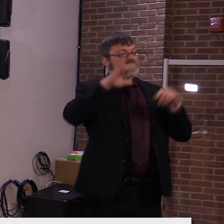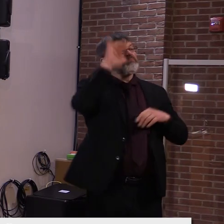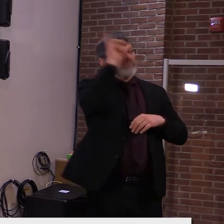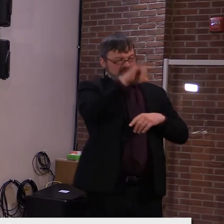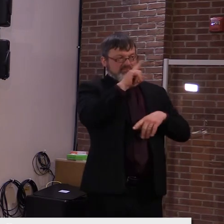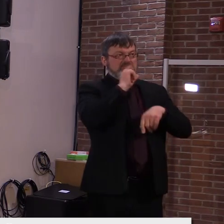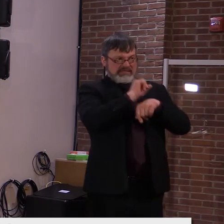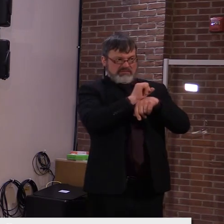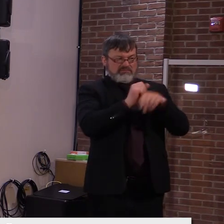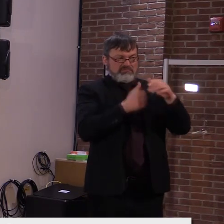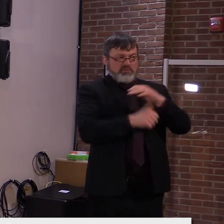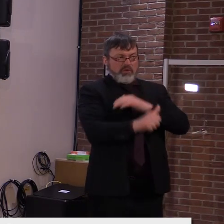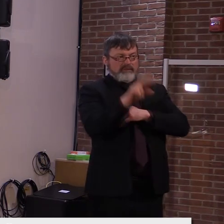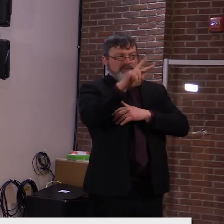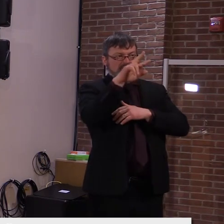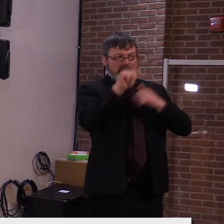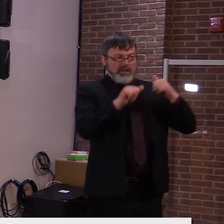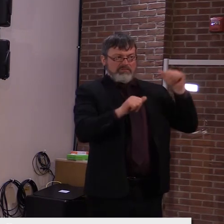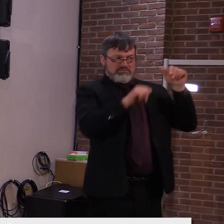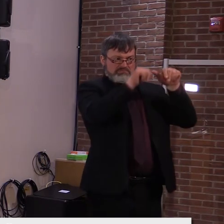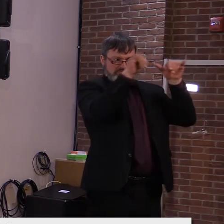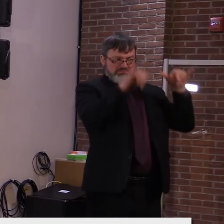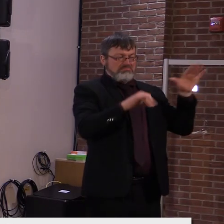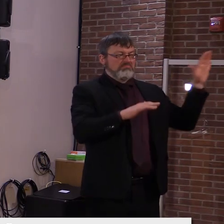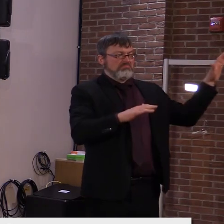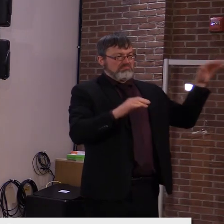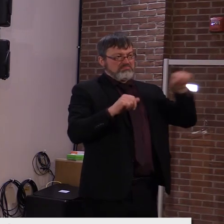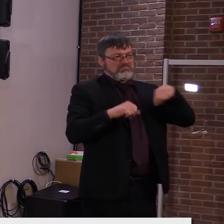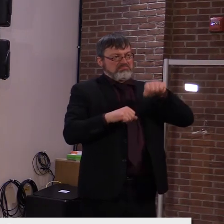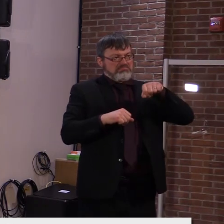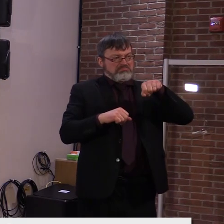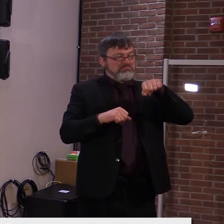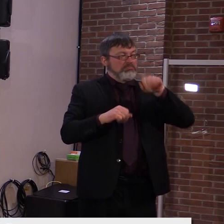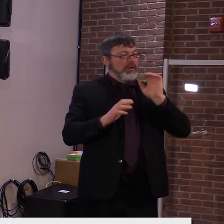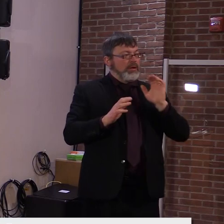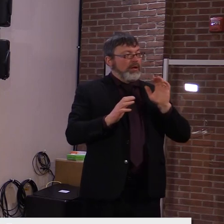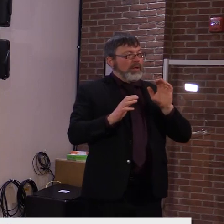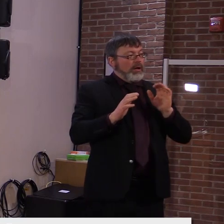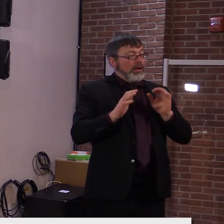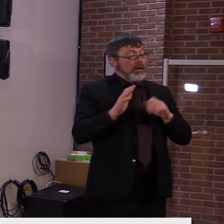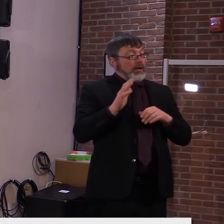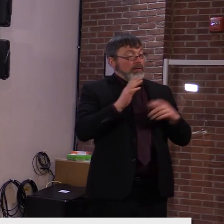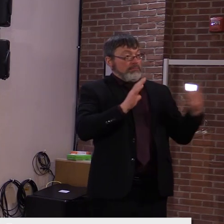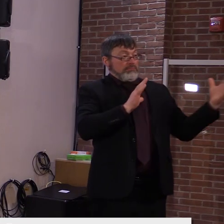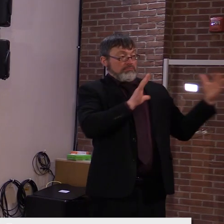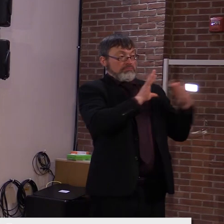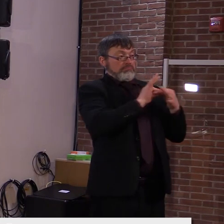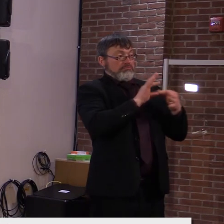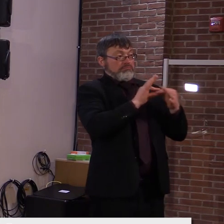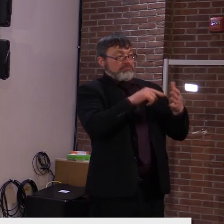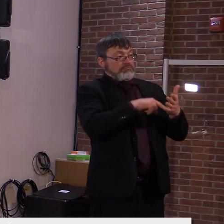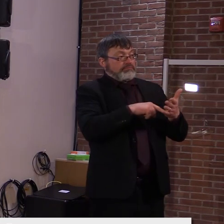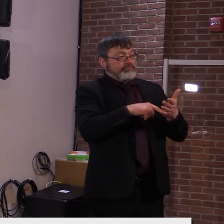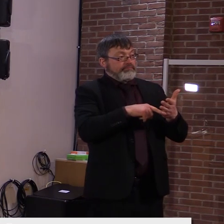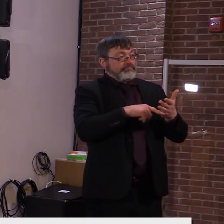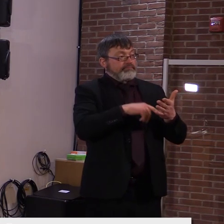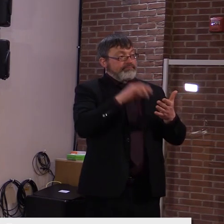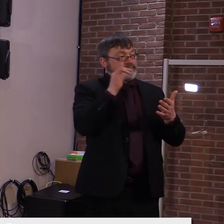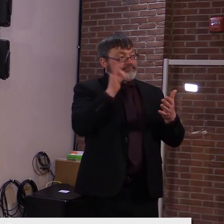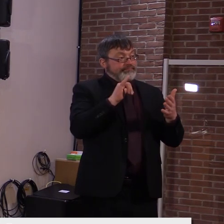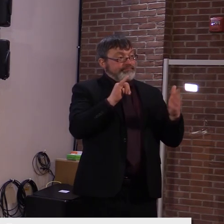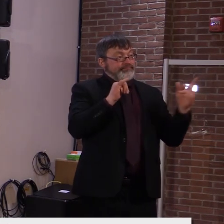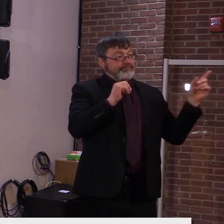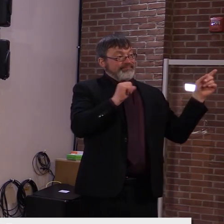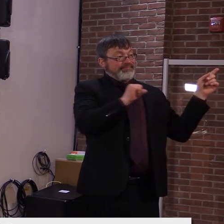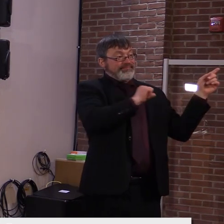VA program that is being run up there. They do report, both Senator Sanders' office and the Director of Office of